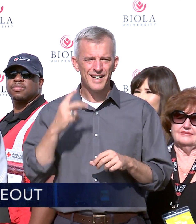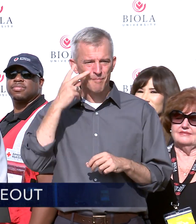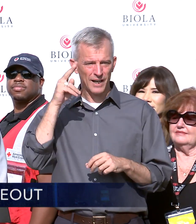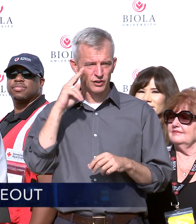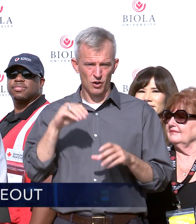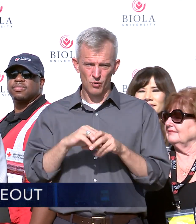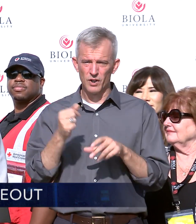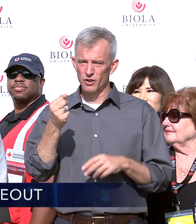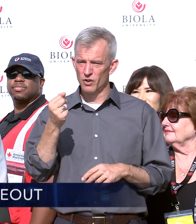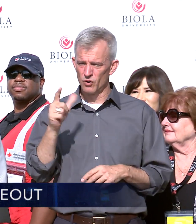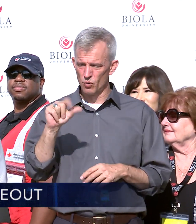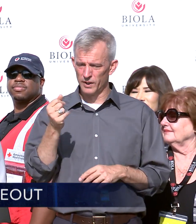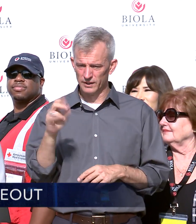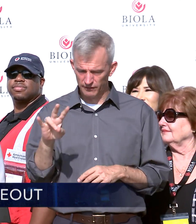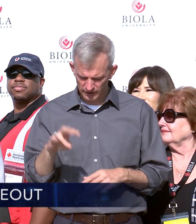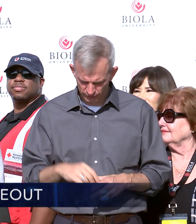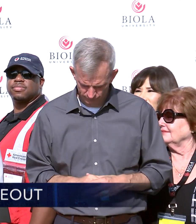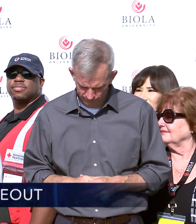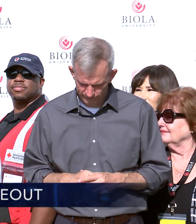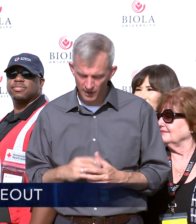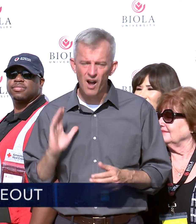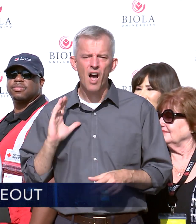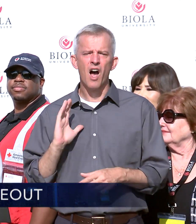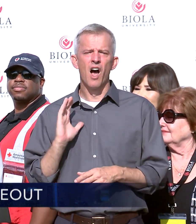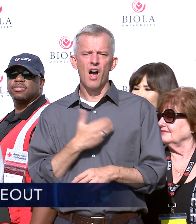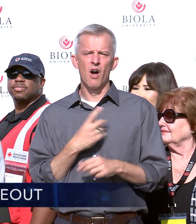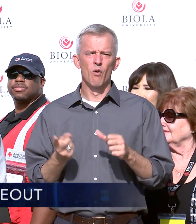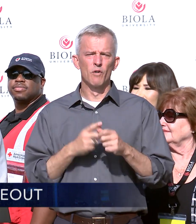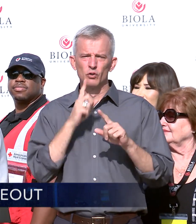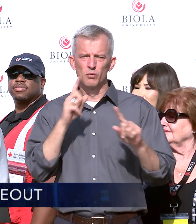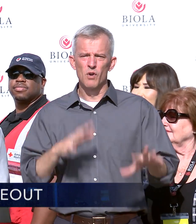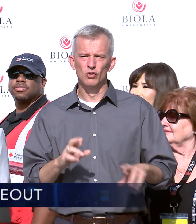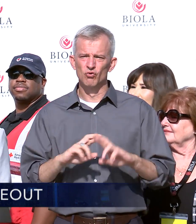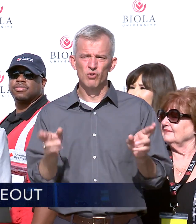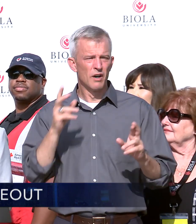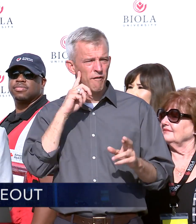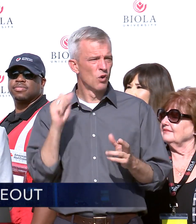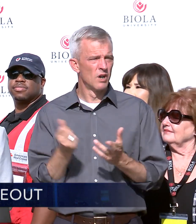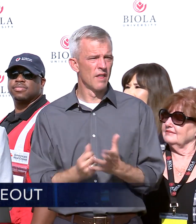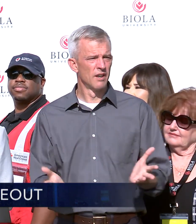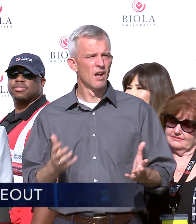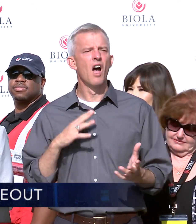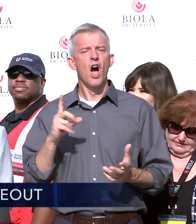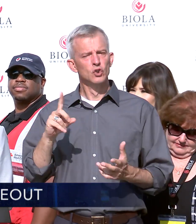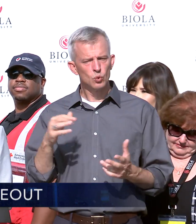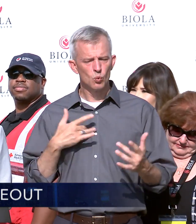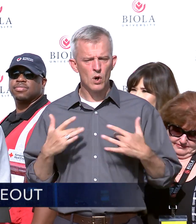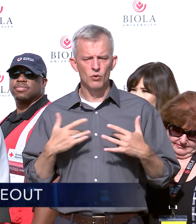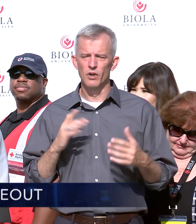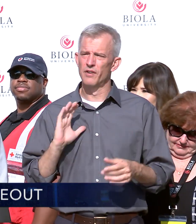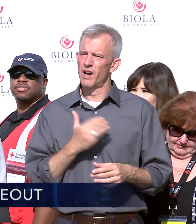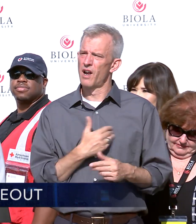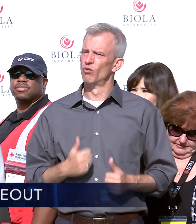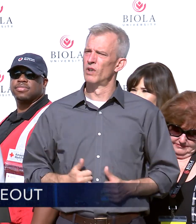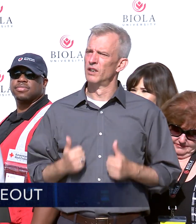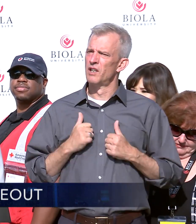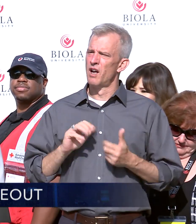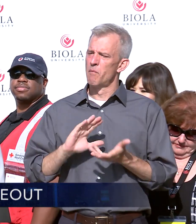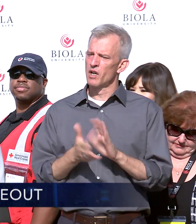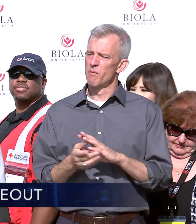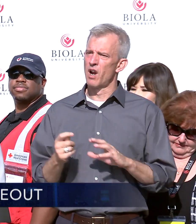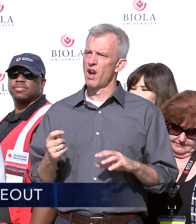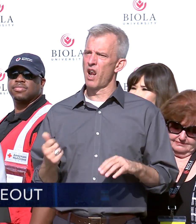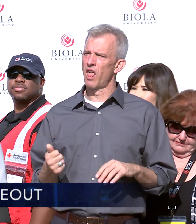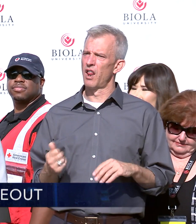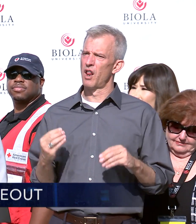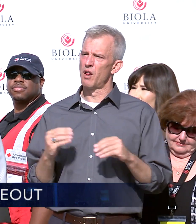first responders, I know, are ready for anything. But I do worry a little bit that our residents have become